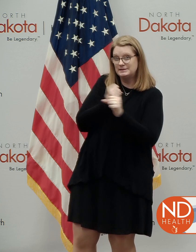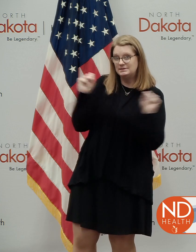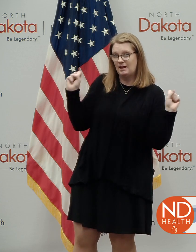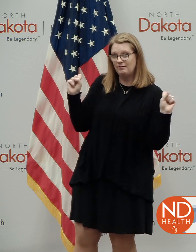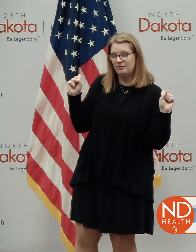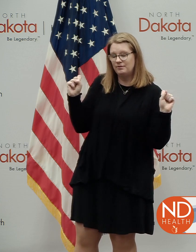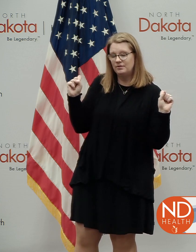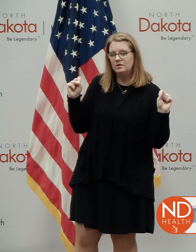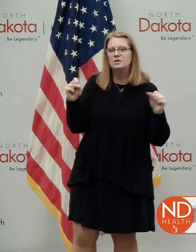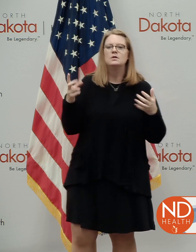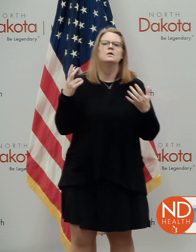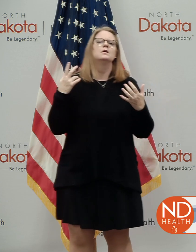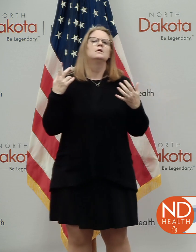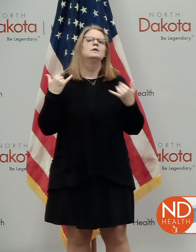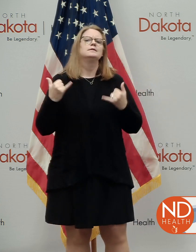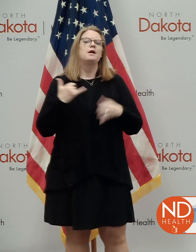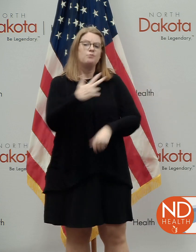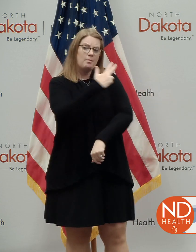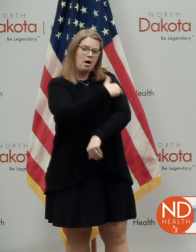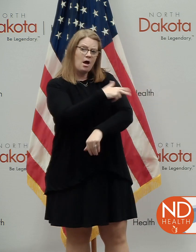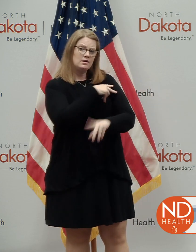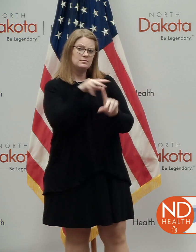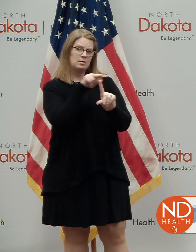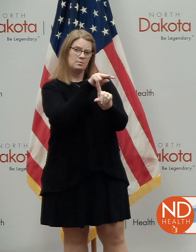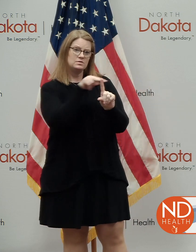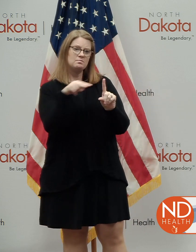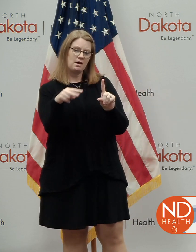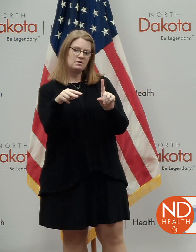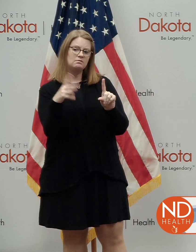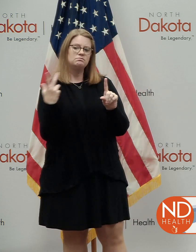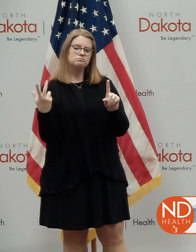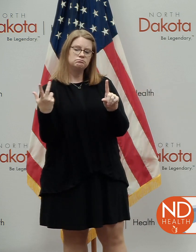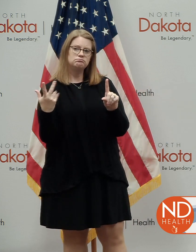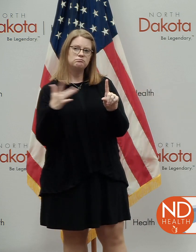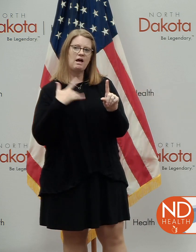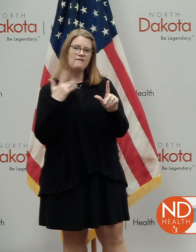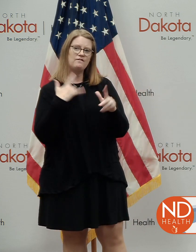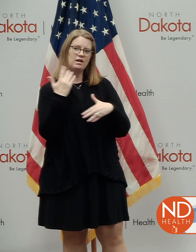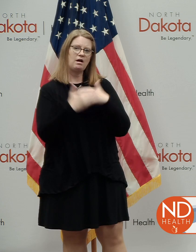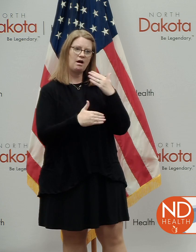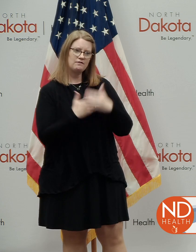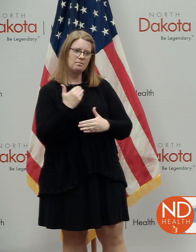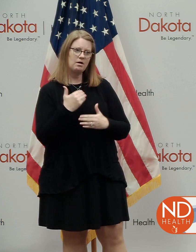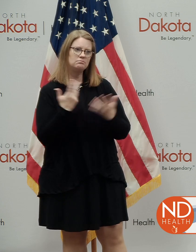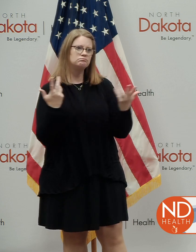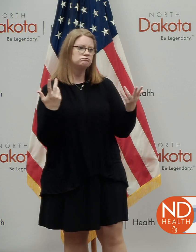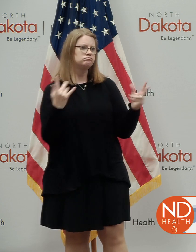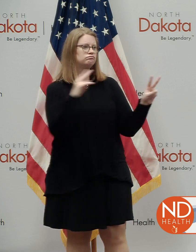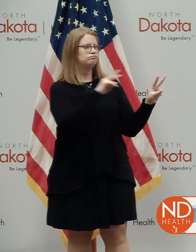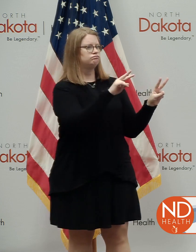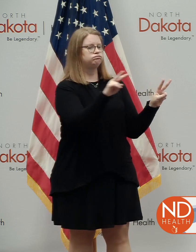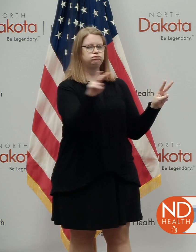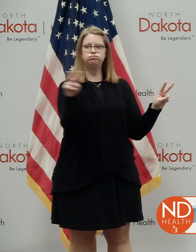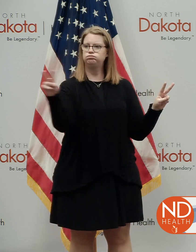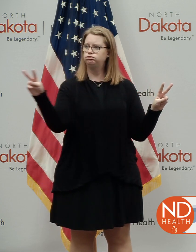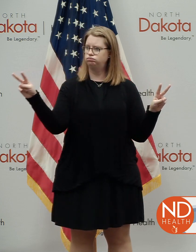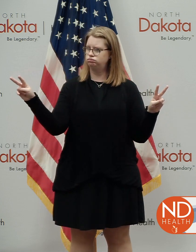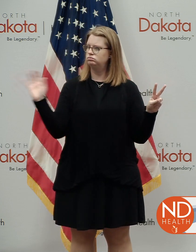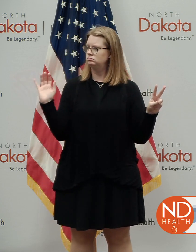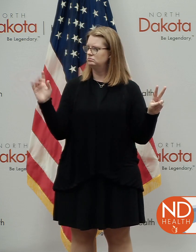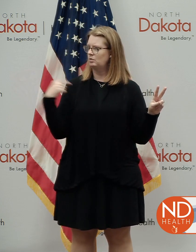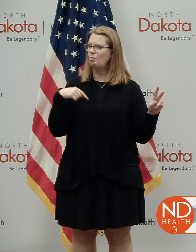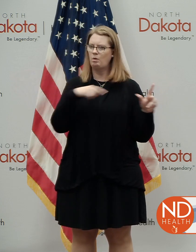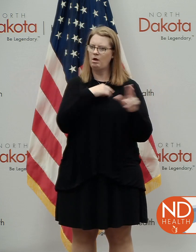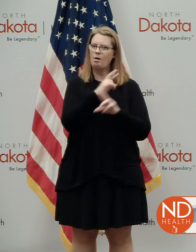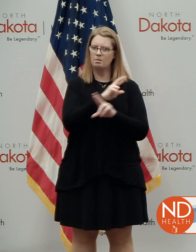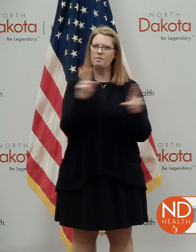think about from a hospital perspective, I can stand up here and feel comfortable looking anybody in the eye and say, we are